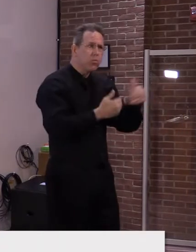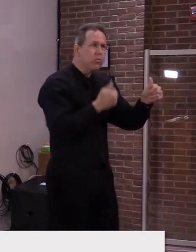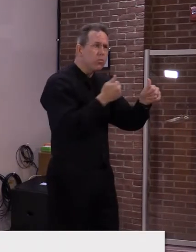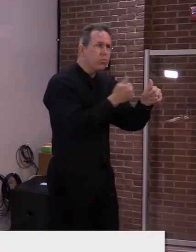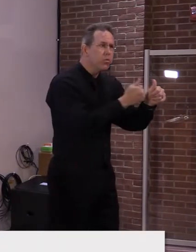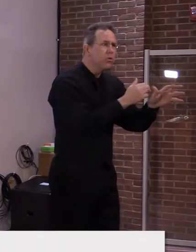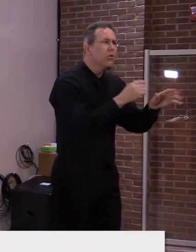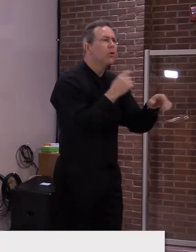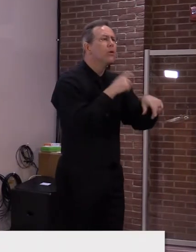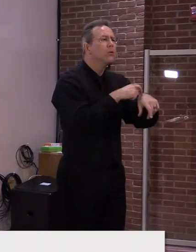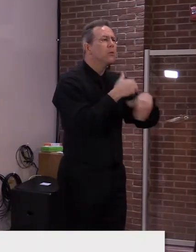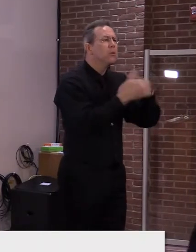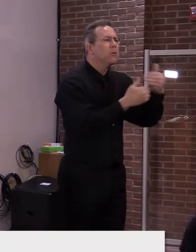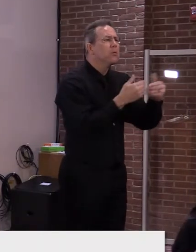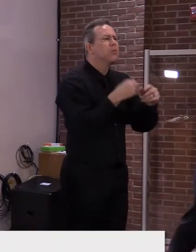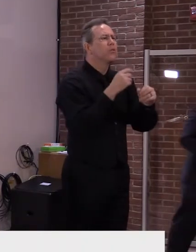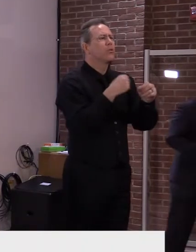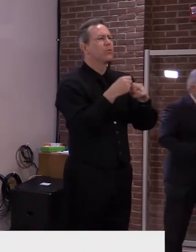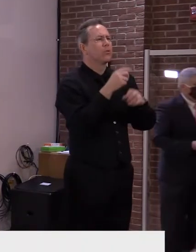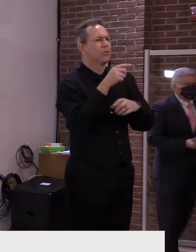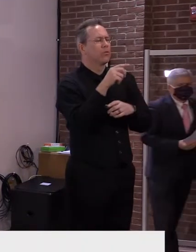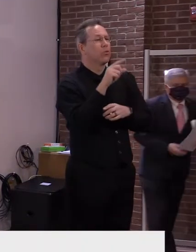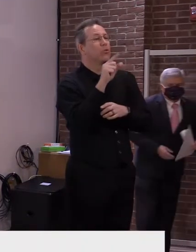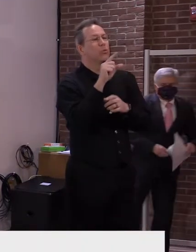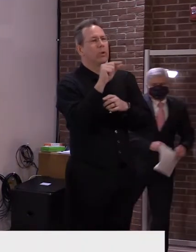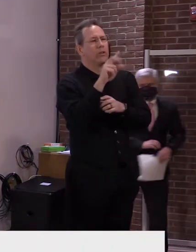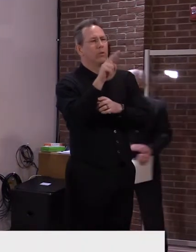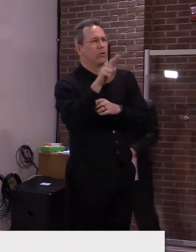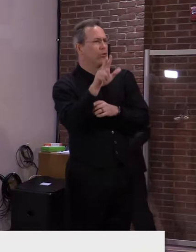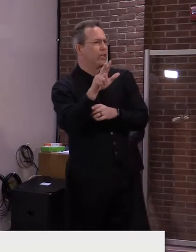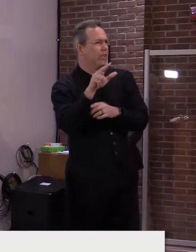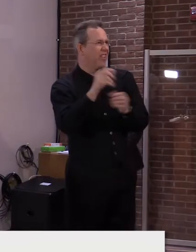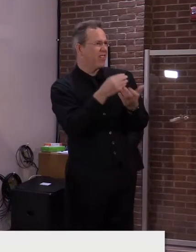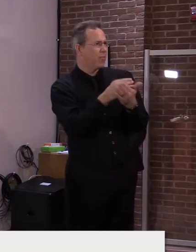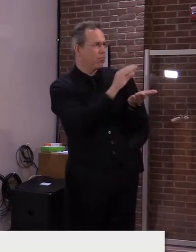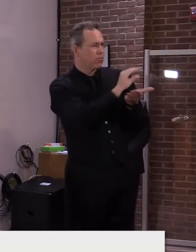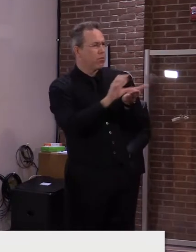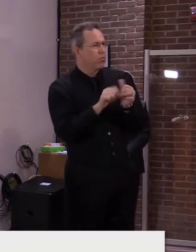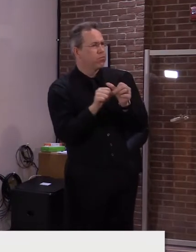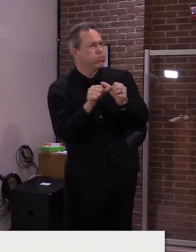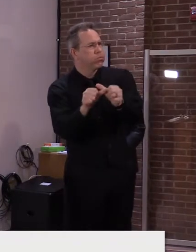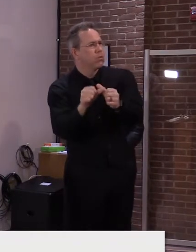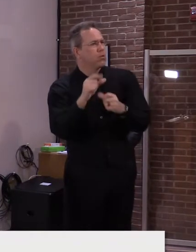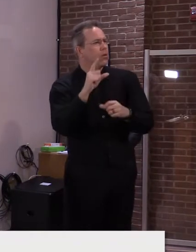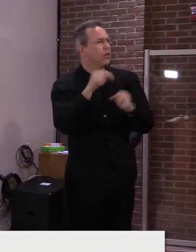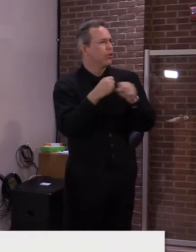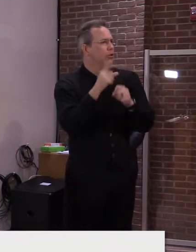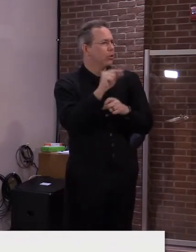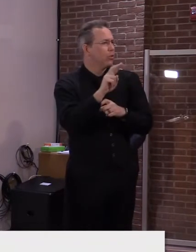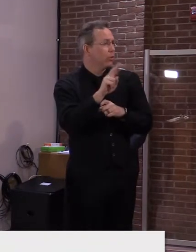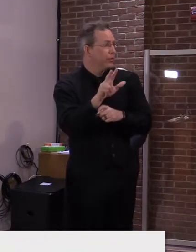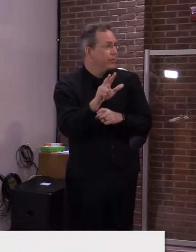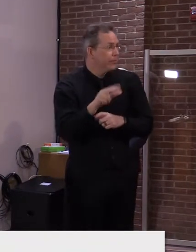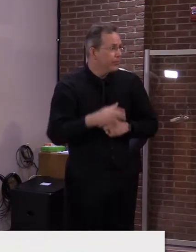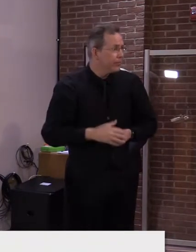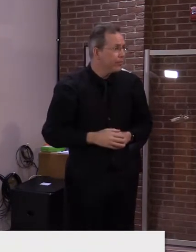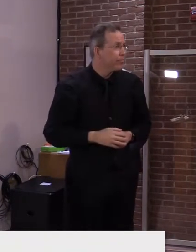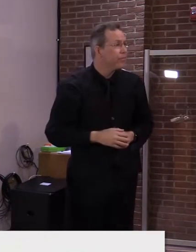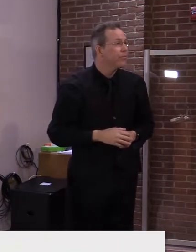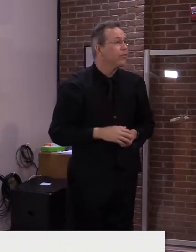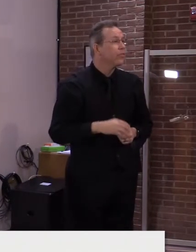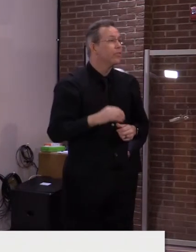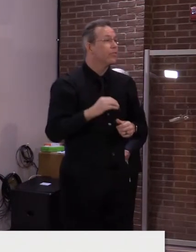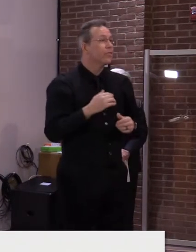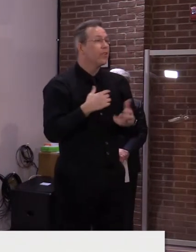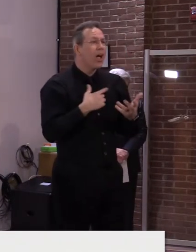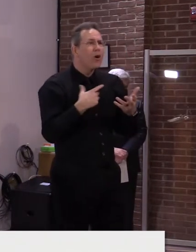accordingly. AOE's strategic recovery priorities for this funding include improving school facilities, including indoor air